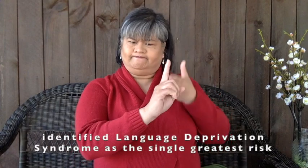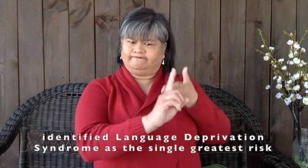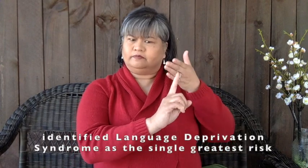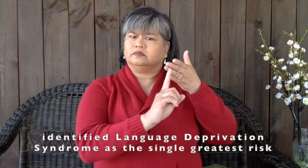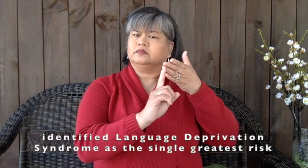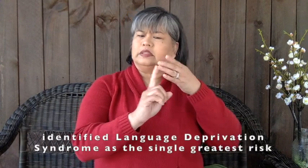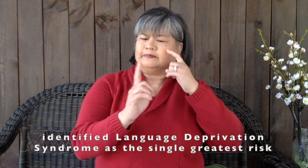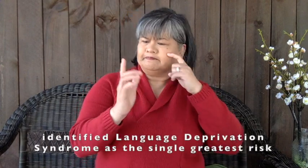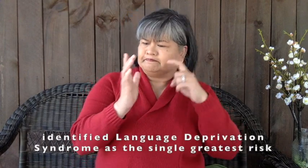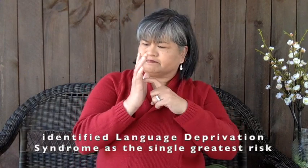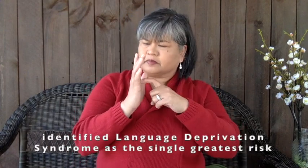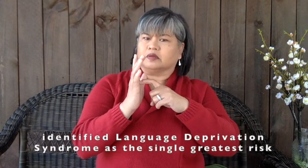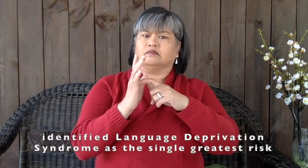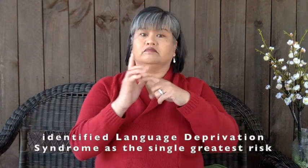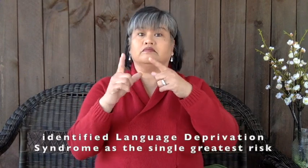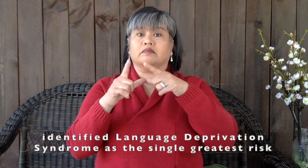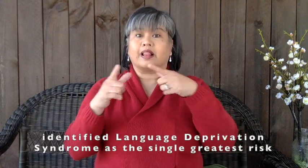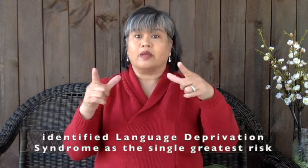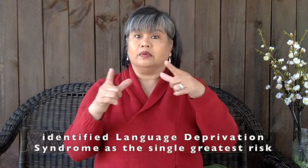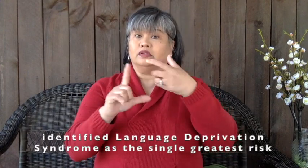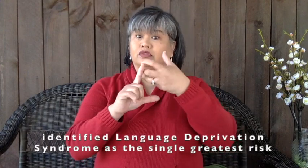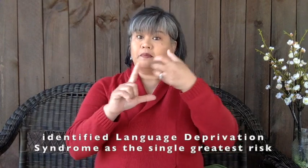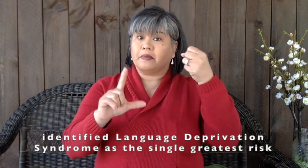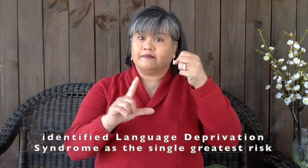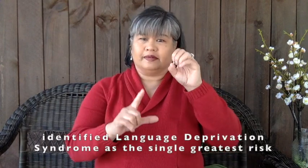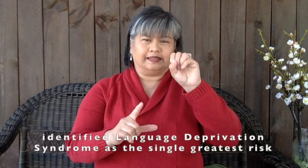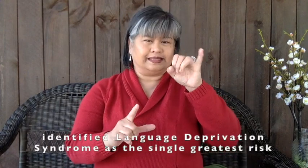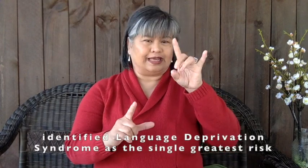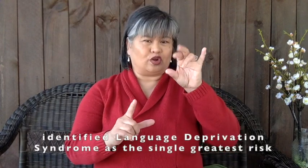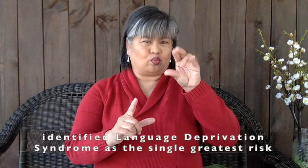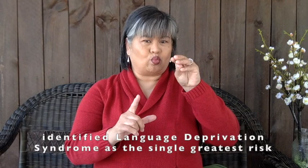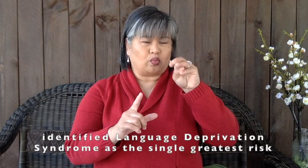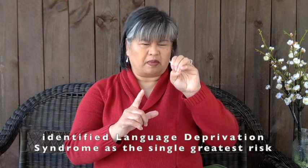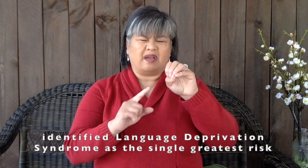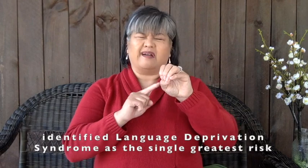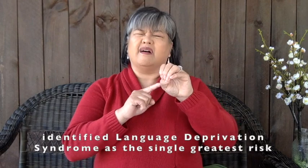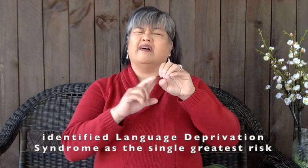identified language deprivation syndrome as the single greatest risk